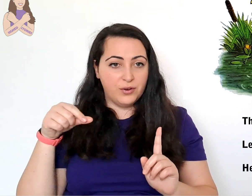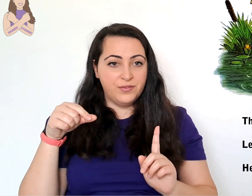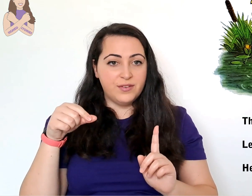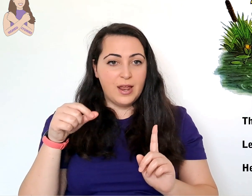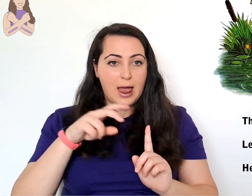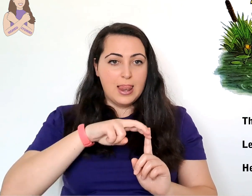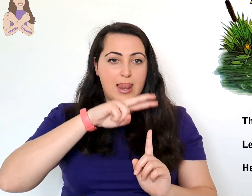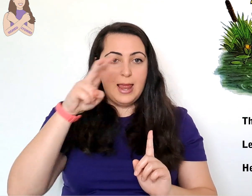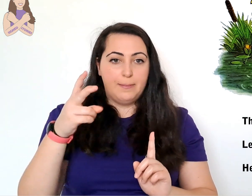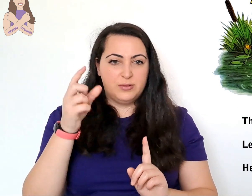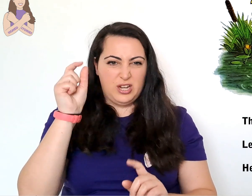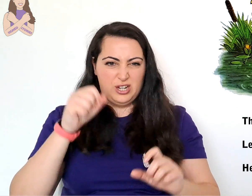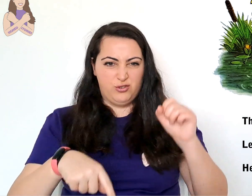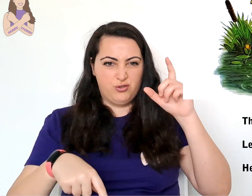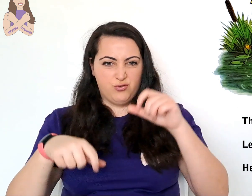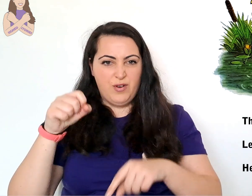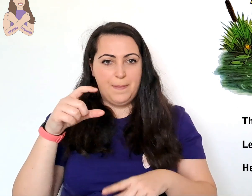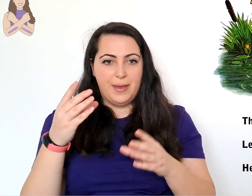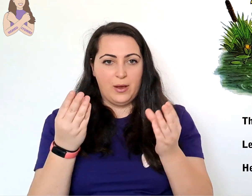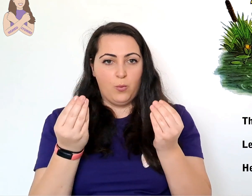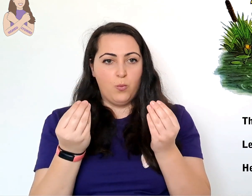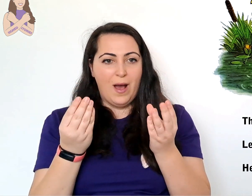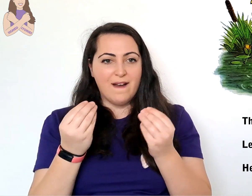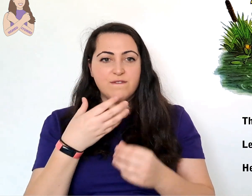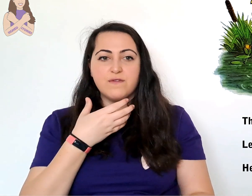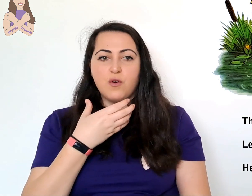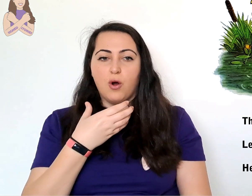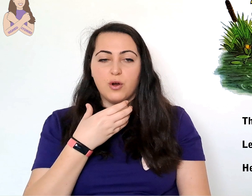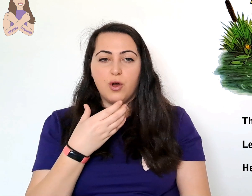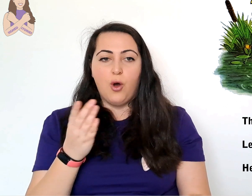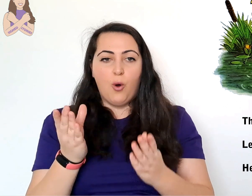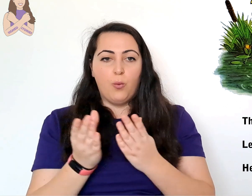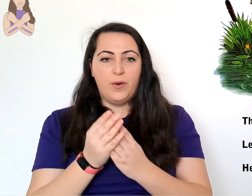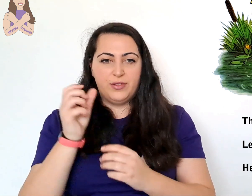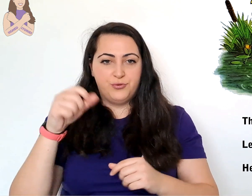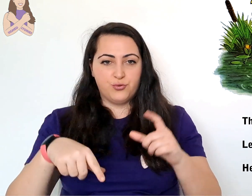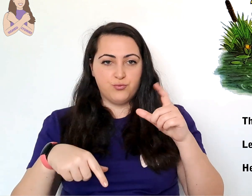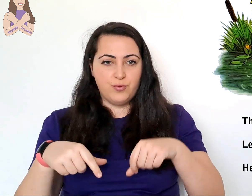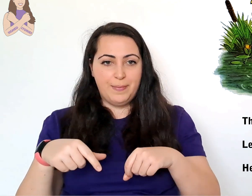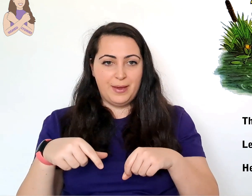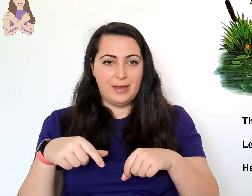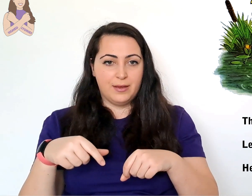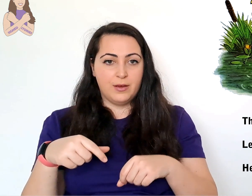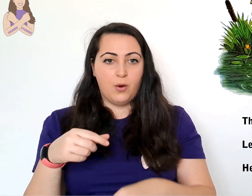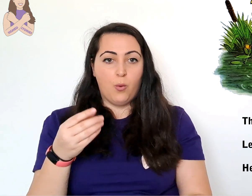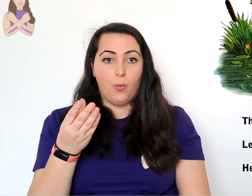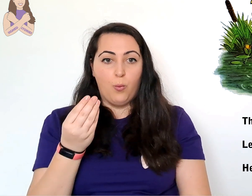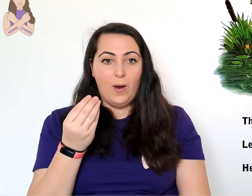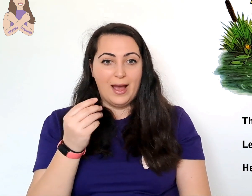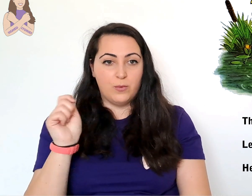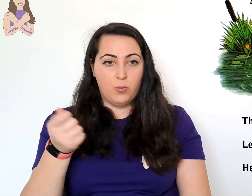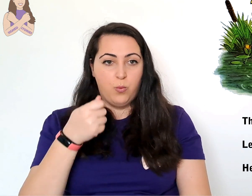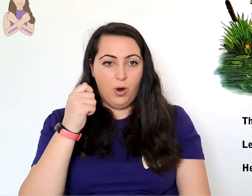pond leapt a dripping wet frog with dripping wet